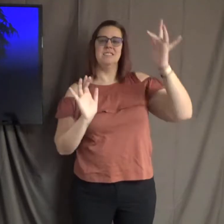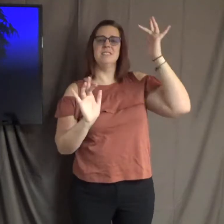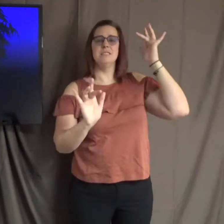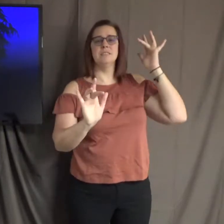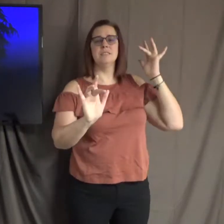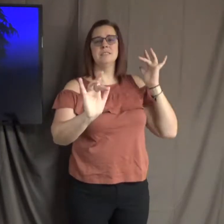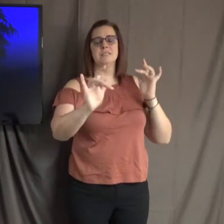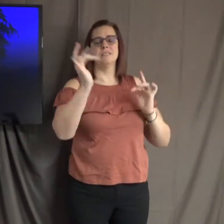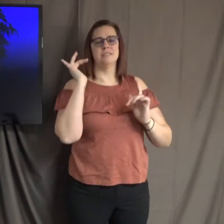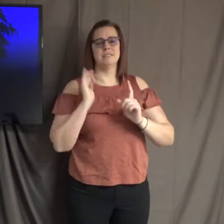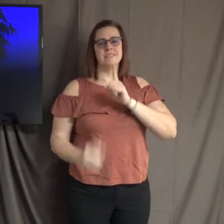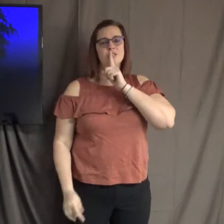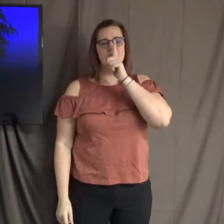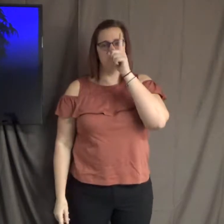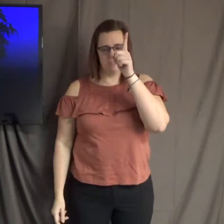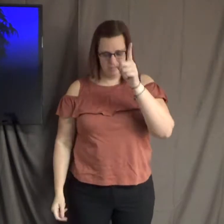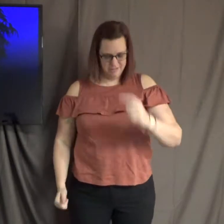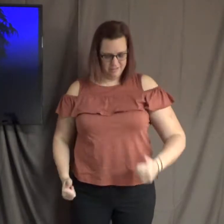face.